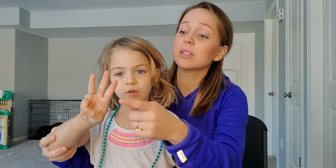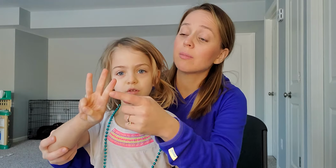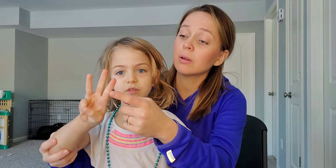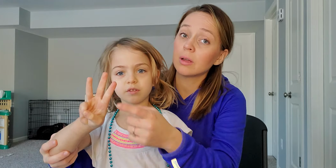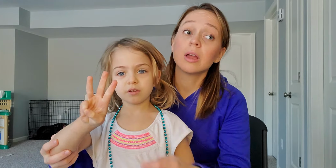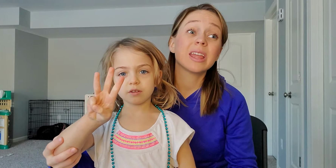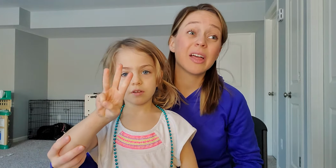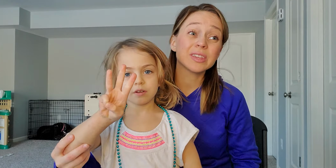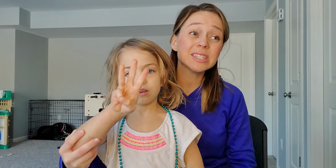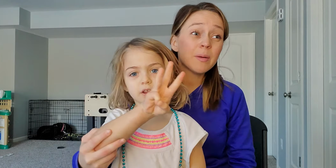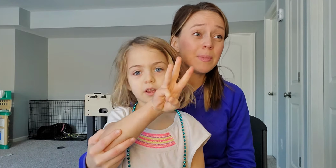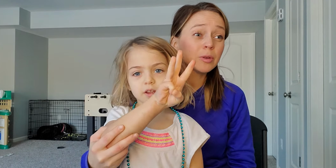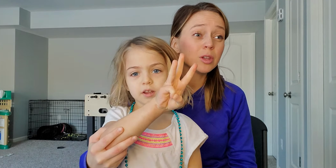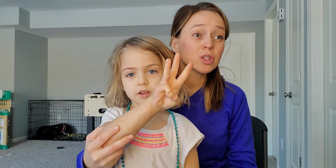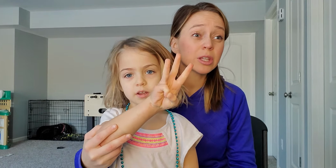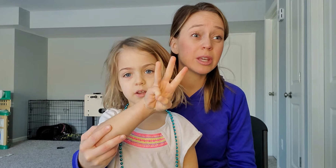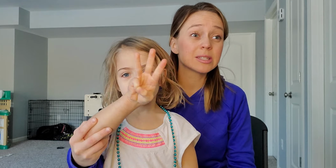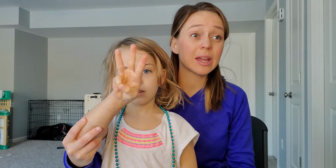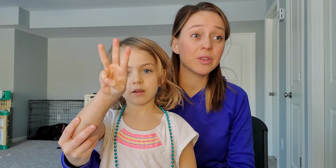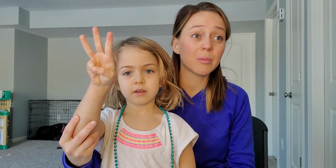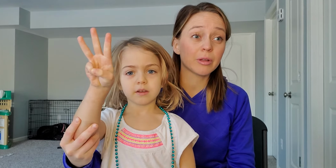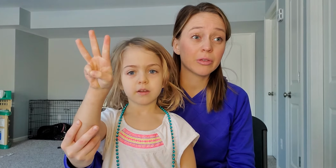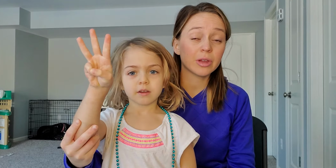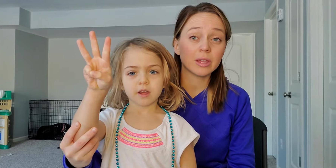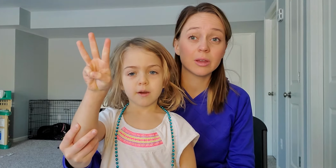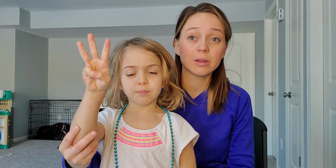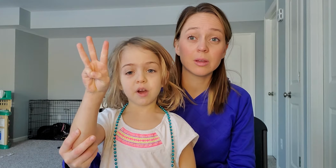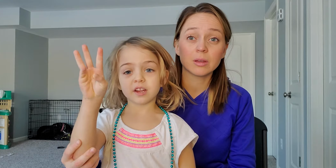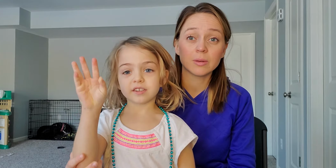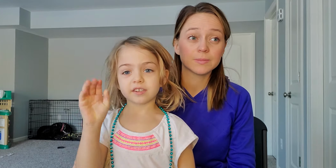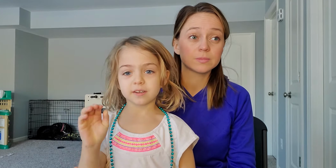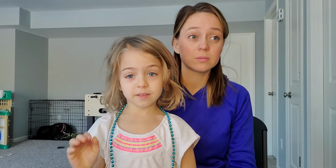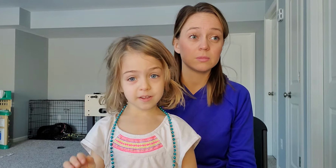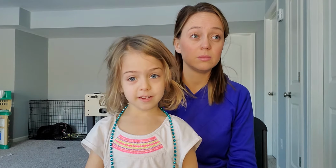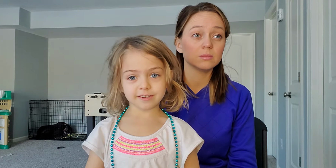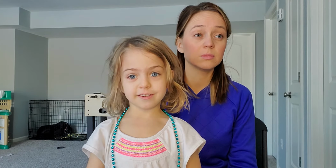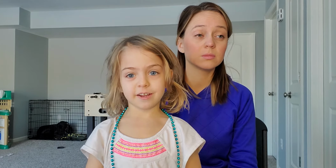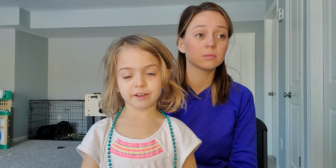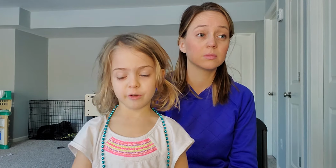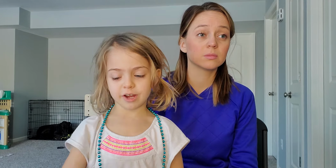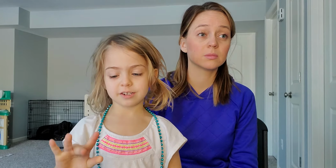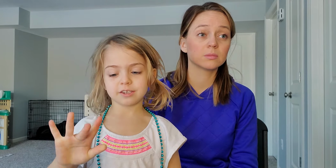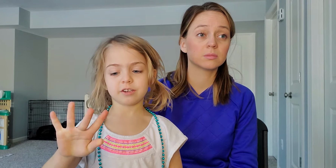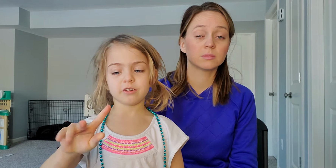number? Yeah, this is how people usually sign the number three. But this is how you actually do it.